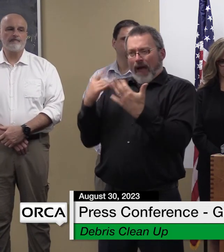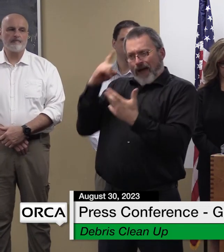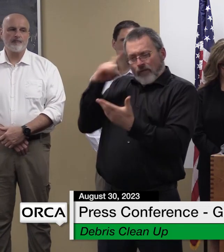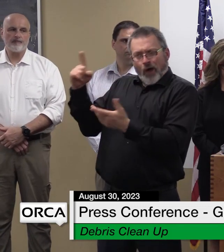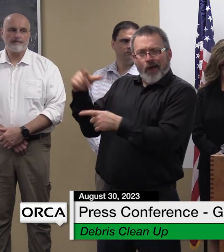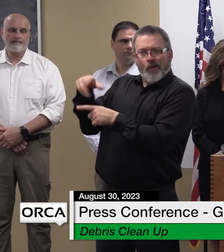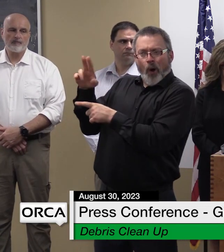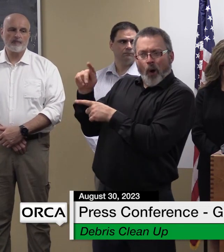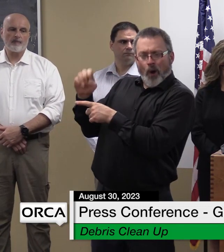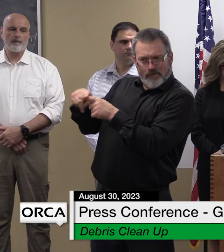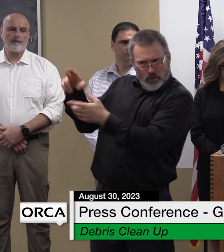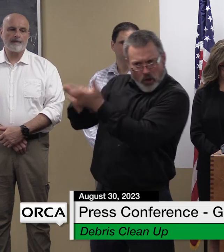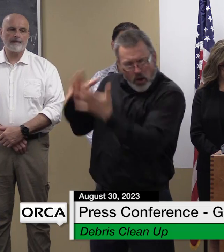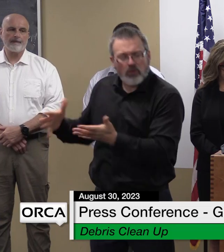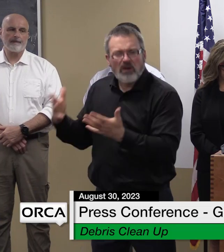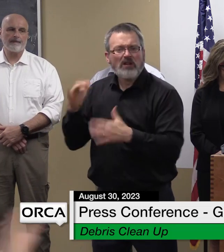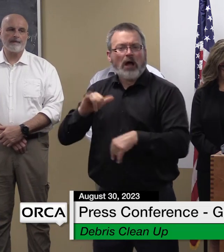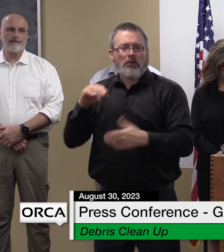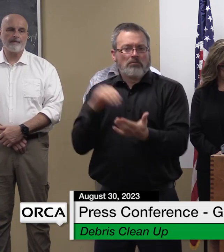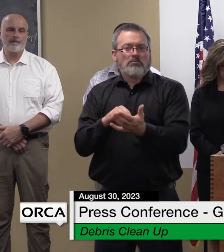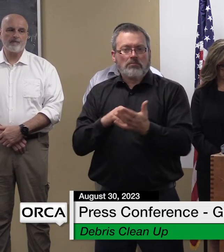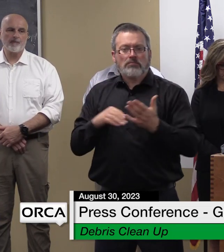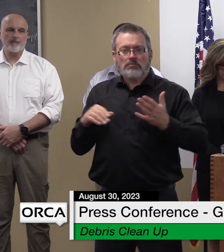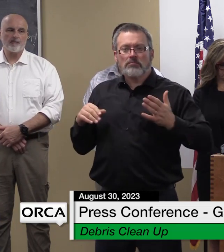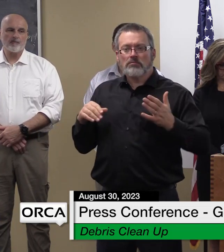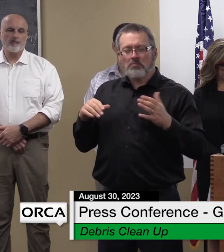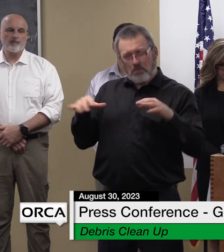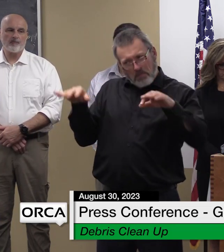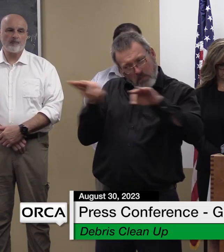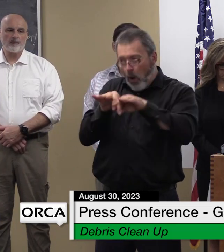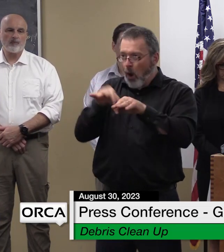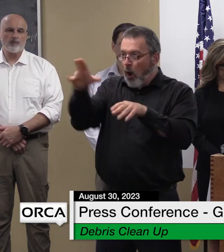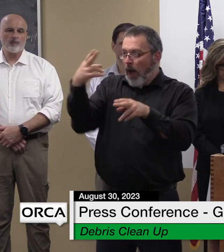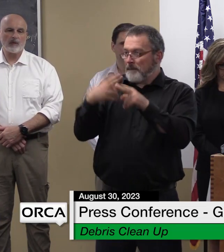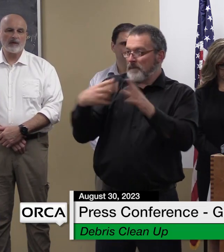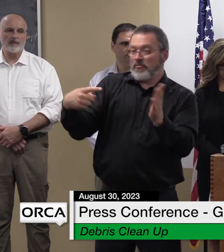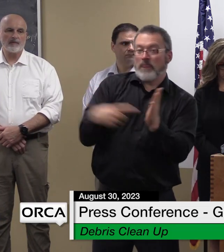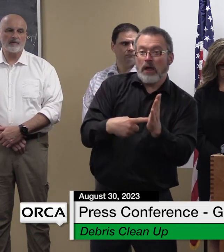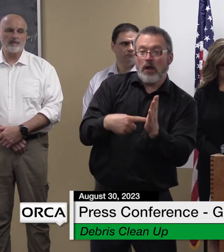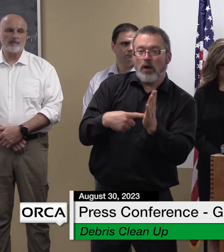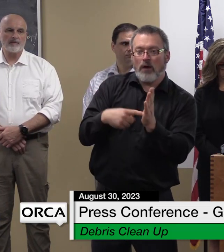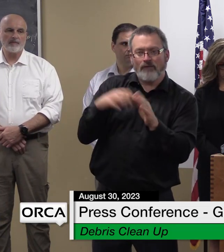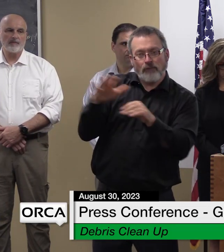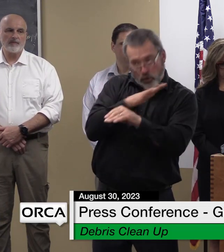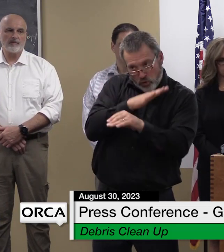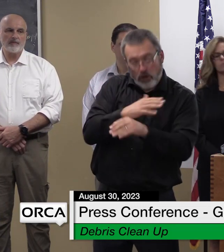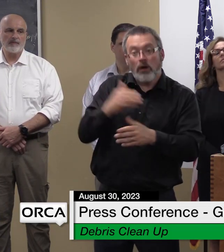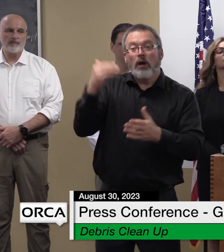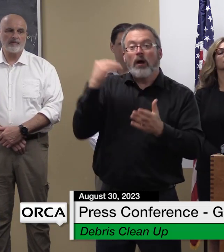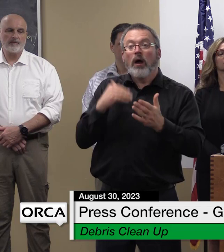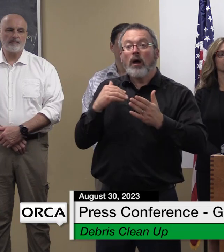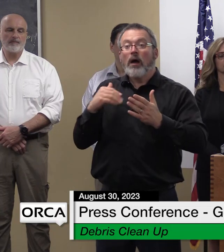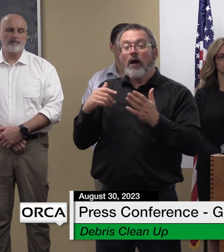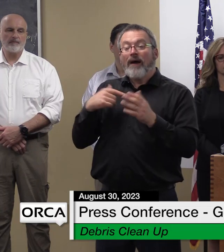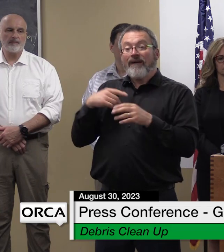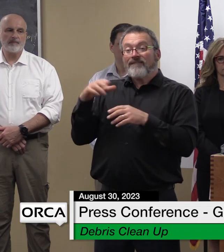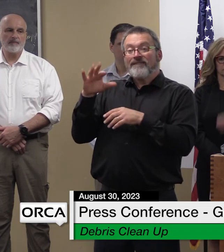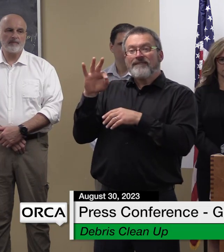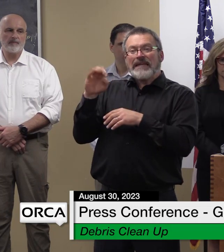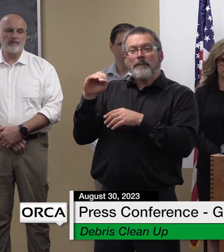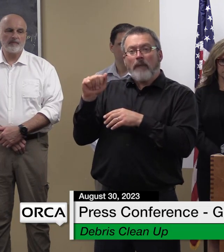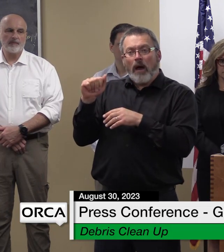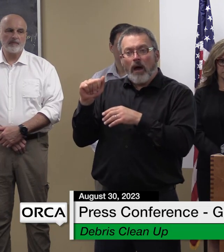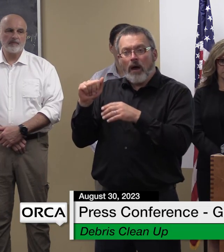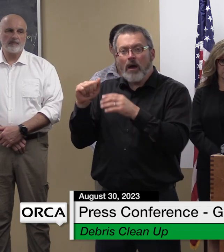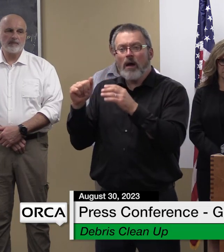also include the following information: their full name, the FEMA application number and the disaster number,